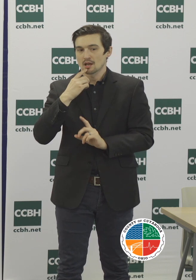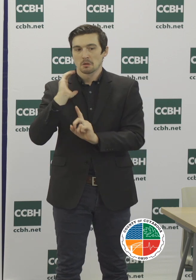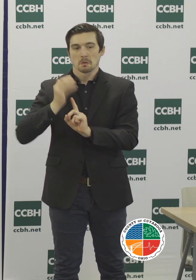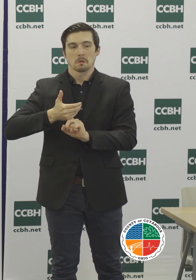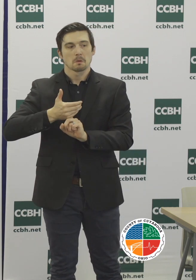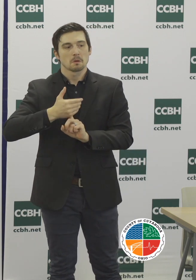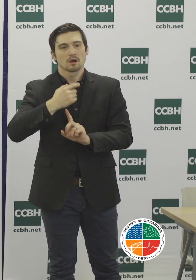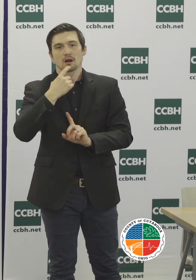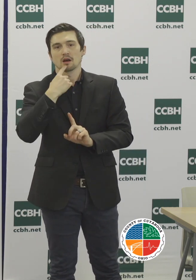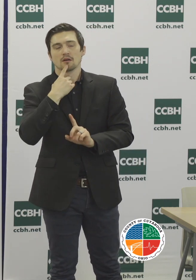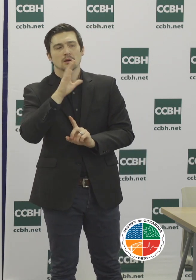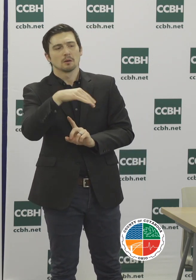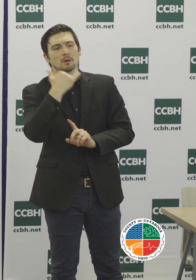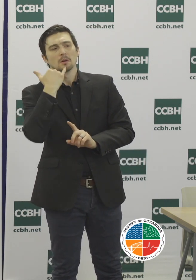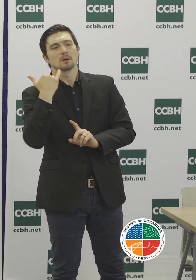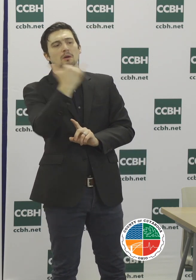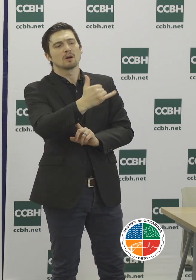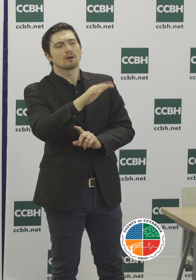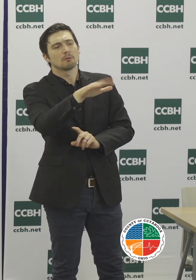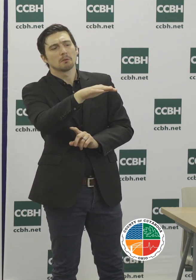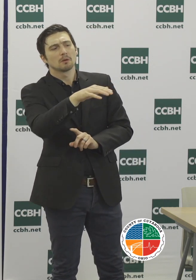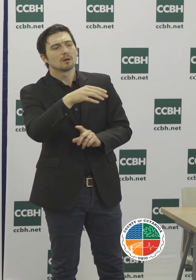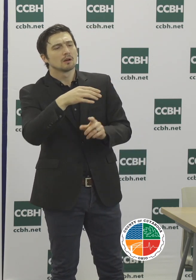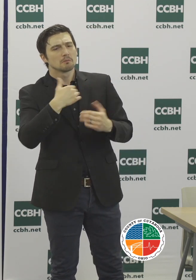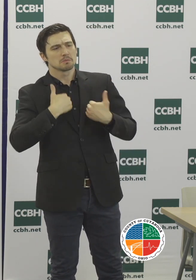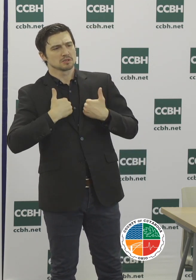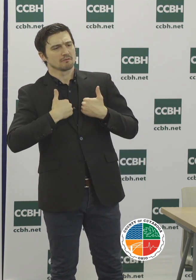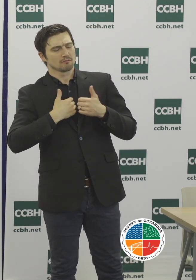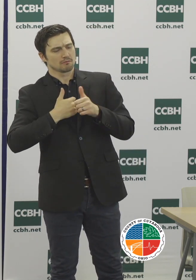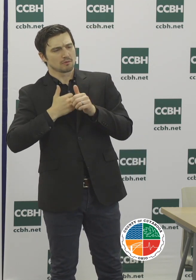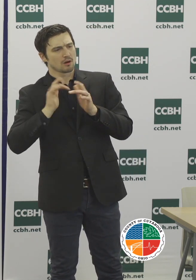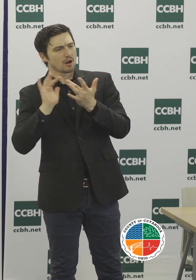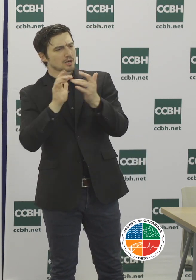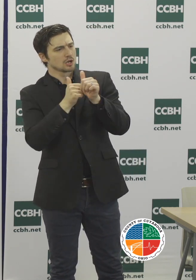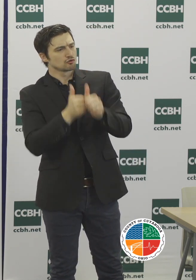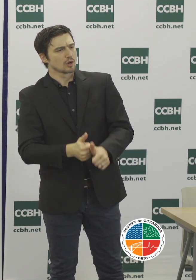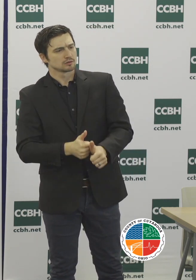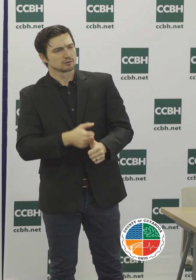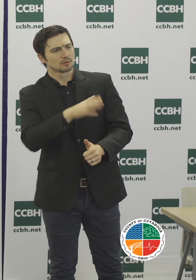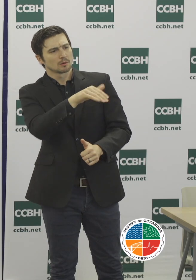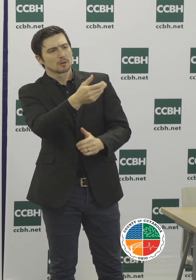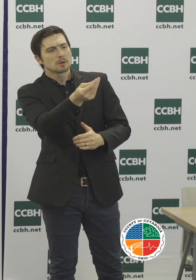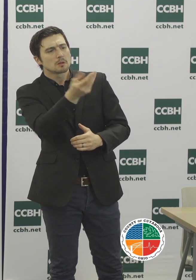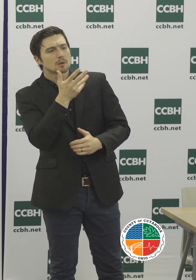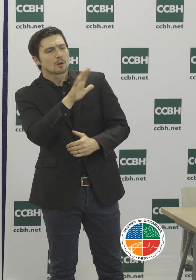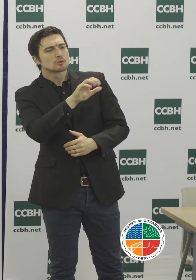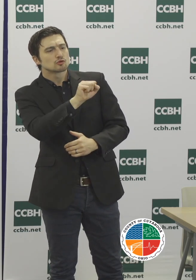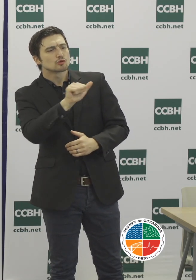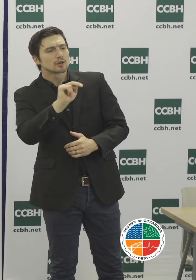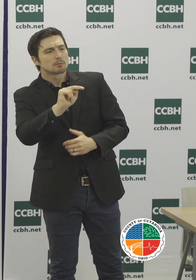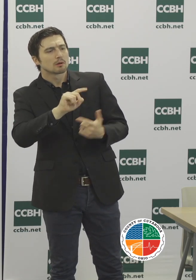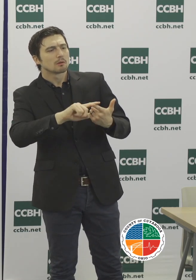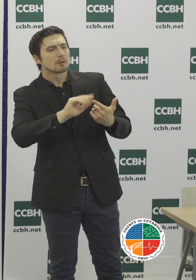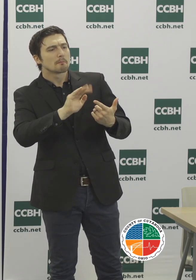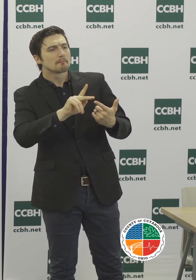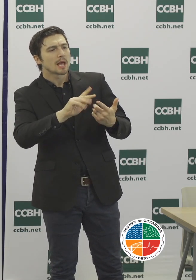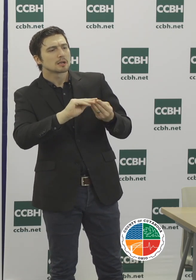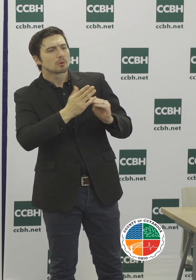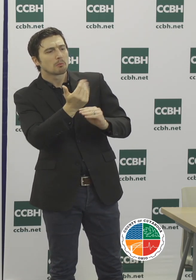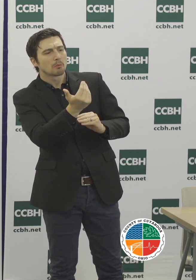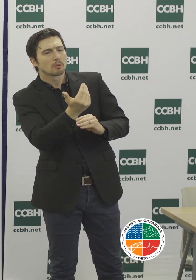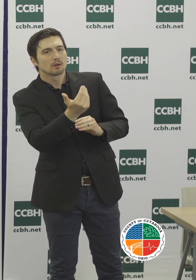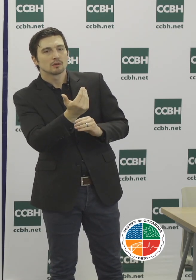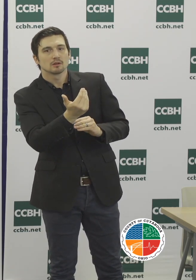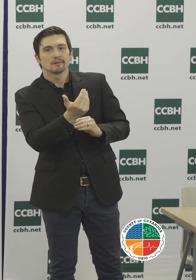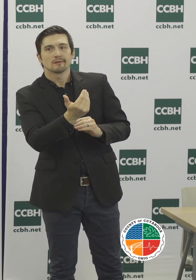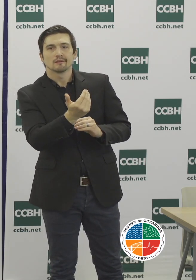contact tracers in an attempt to get Social Security numbers or bank account numbers. So we issued an alert to help our